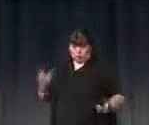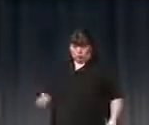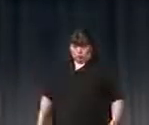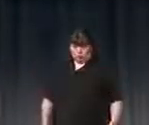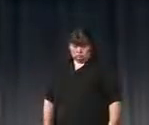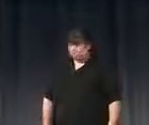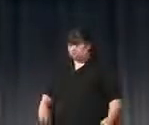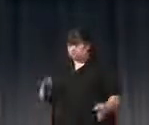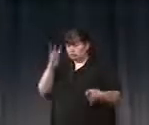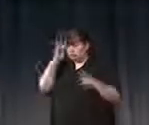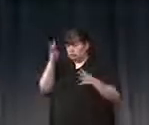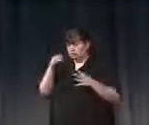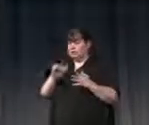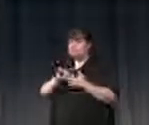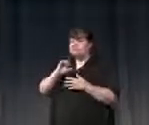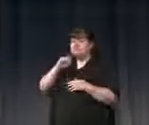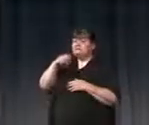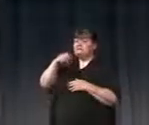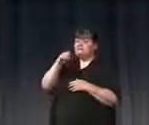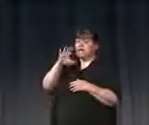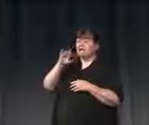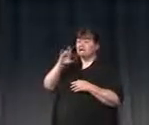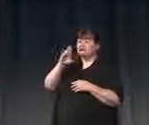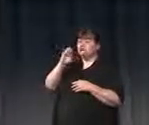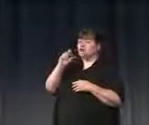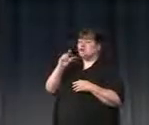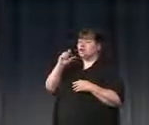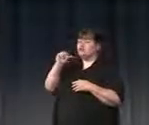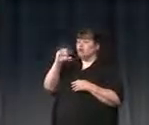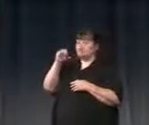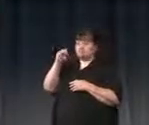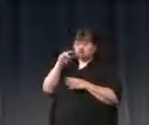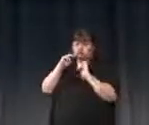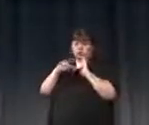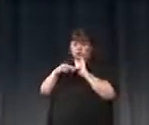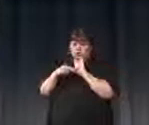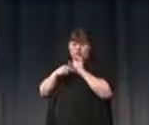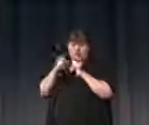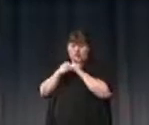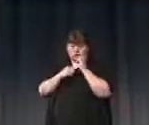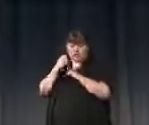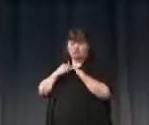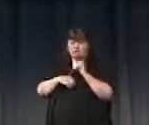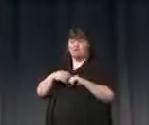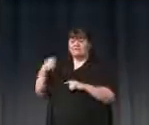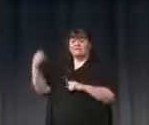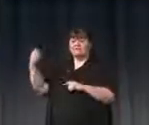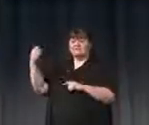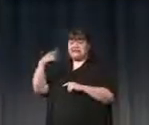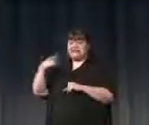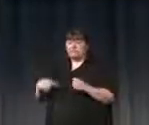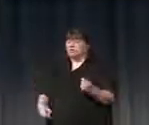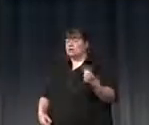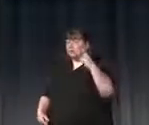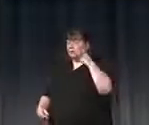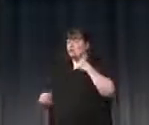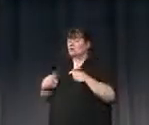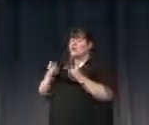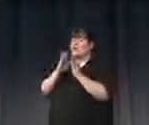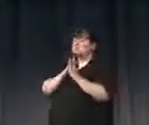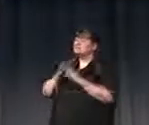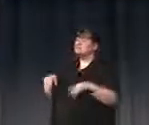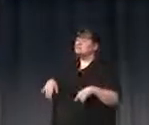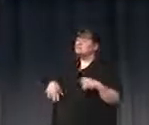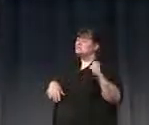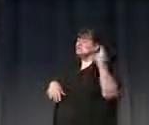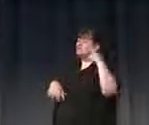that we synthesized, and these are spectrograms that just show that they've got particular structure. So people get a target sound, and then they get a probe sound, and they're just asked, well, is the